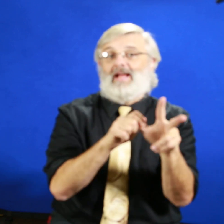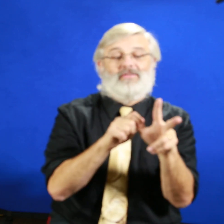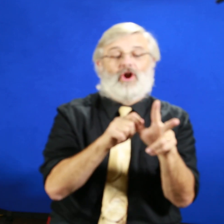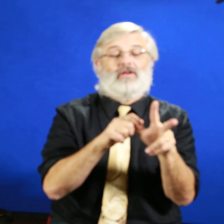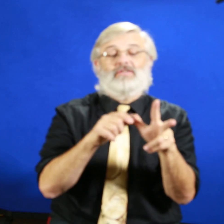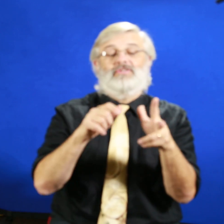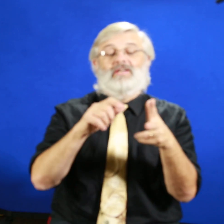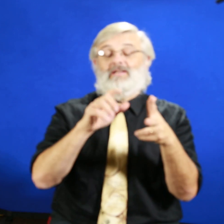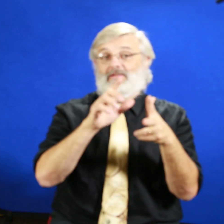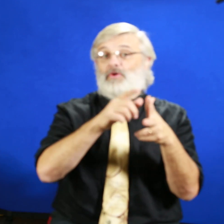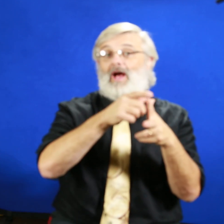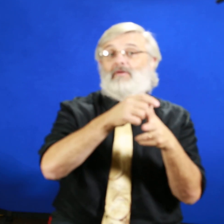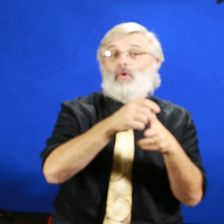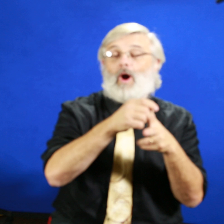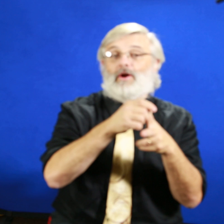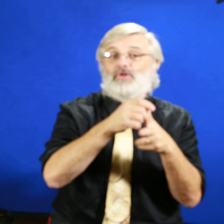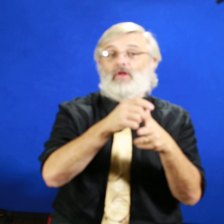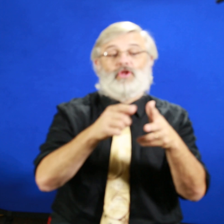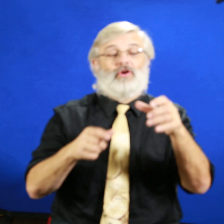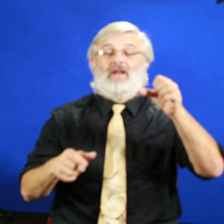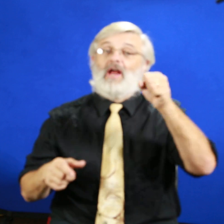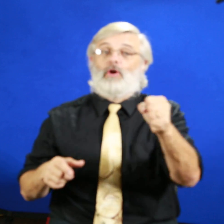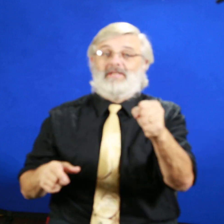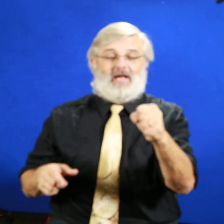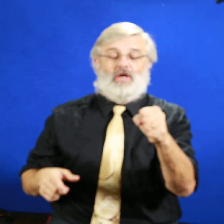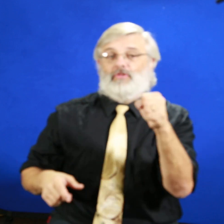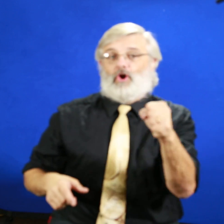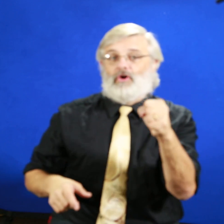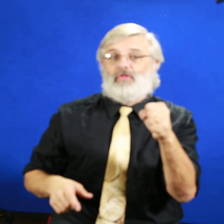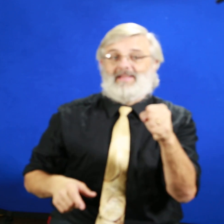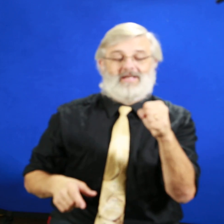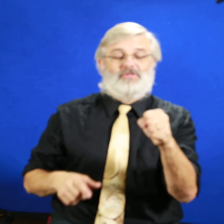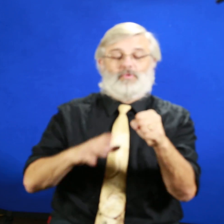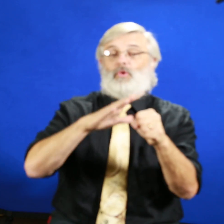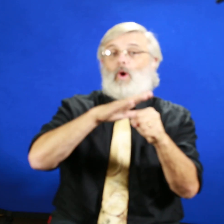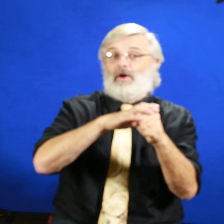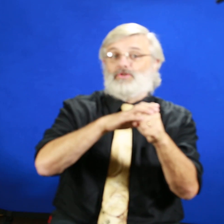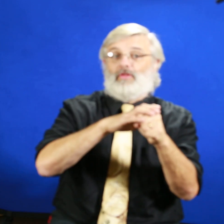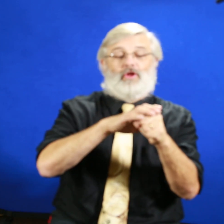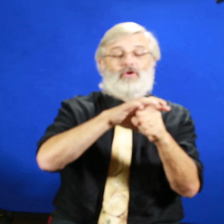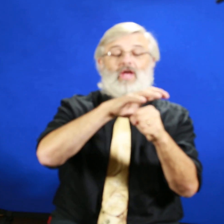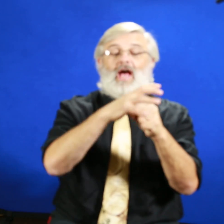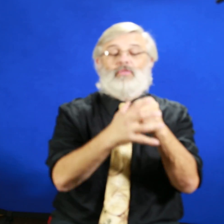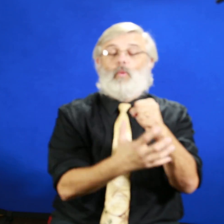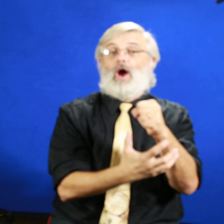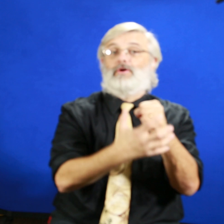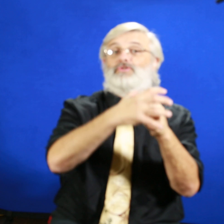and the darkness. You have the waters on the earth. And I normally take the earth like this and put the waters on the earth and the waters